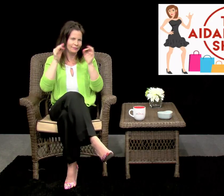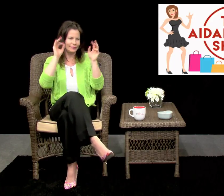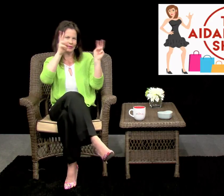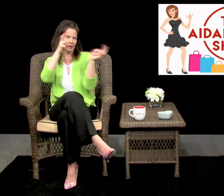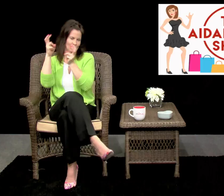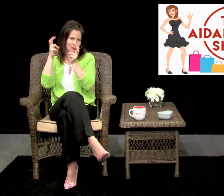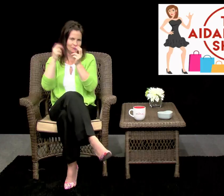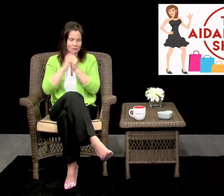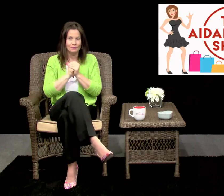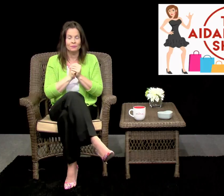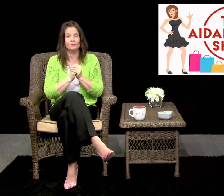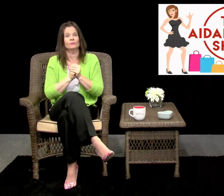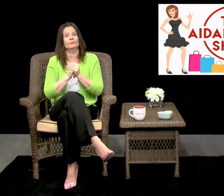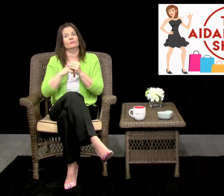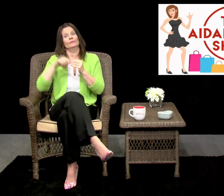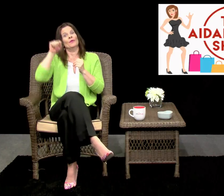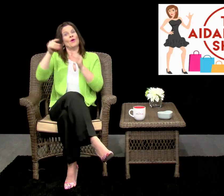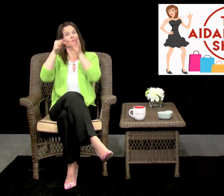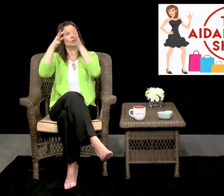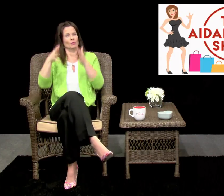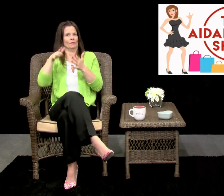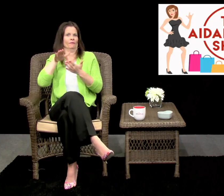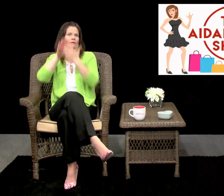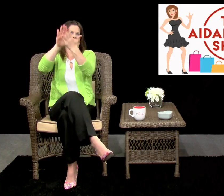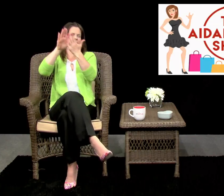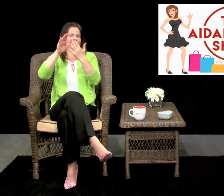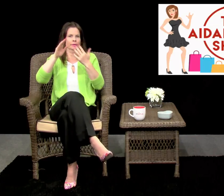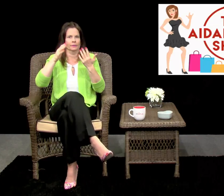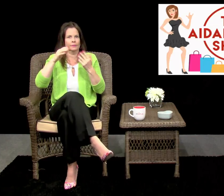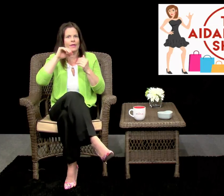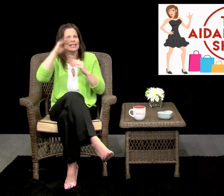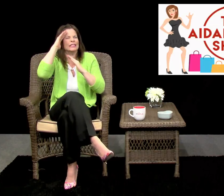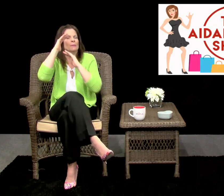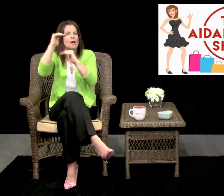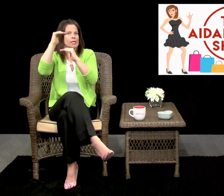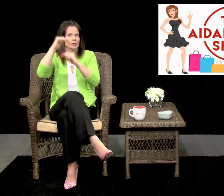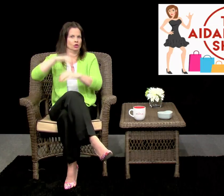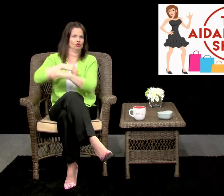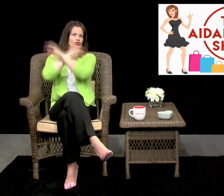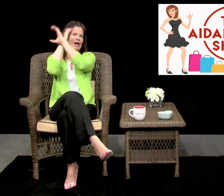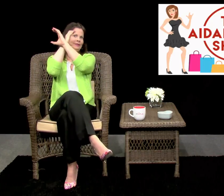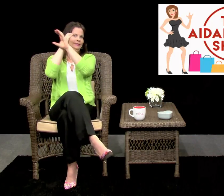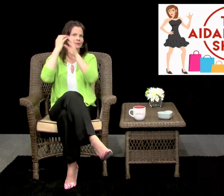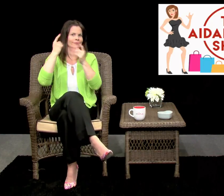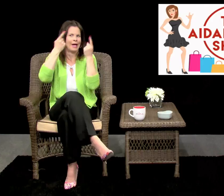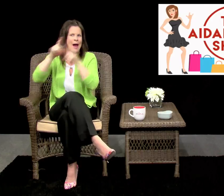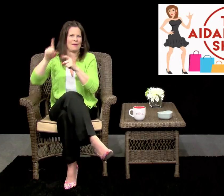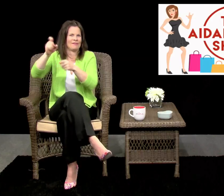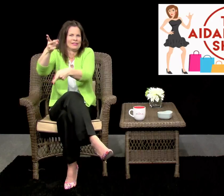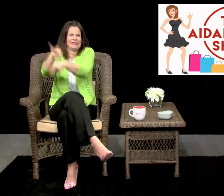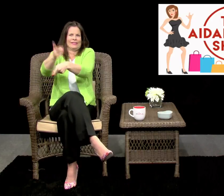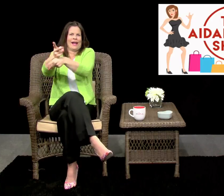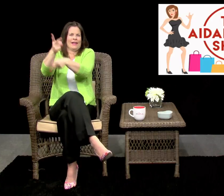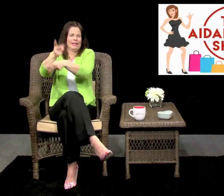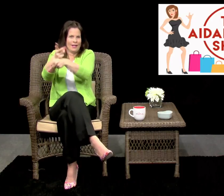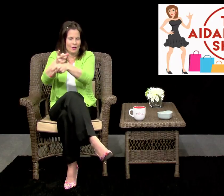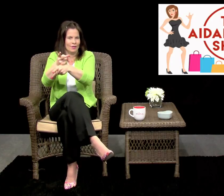3 months due to interpreting issues. I had one interpreter that faced an unexpected crisis